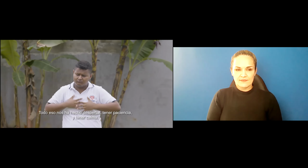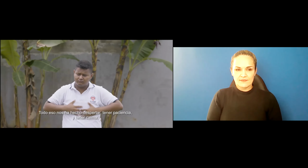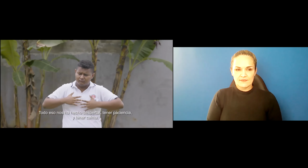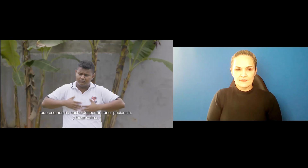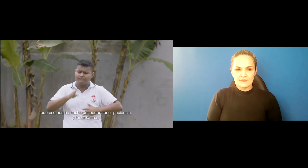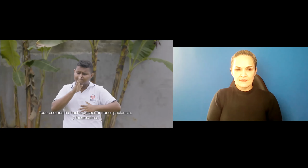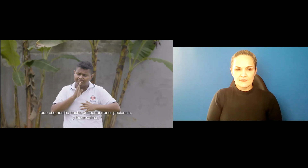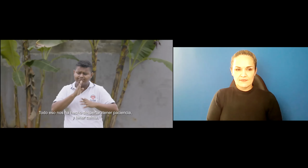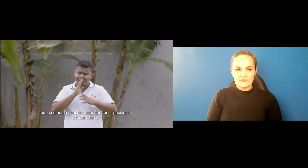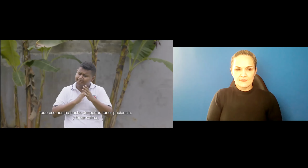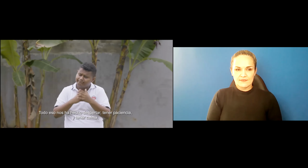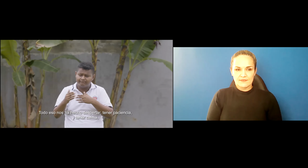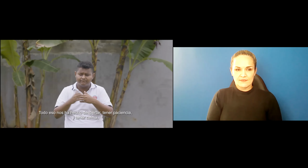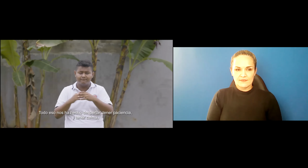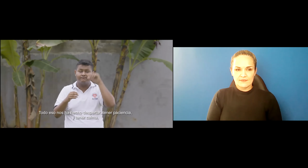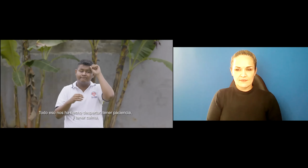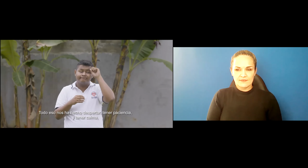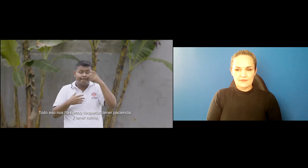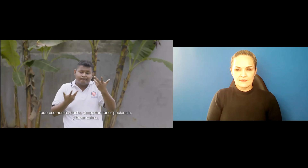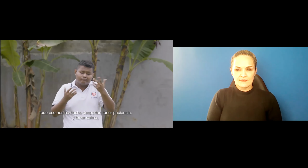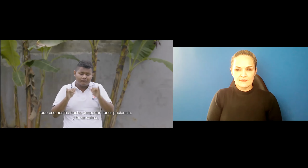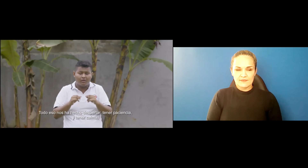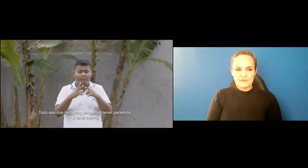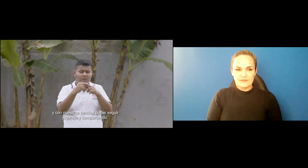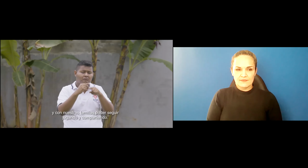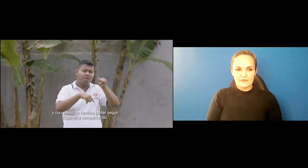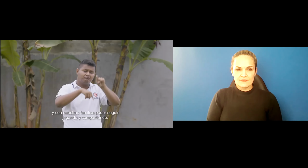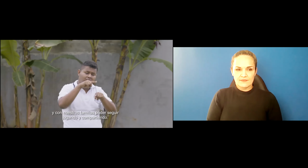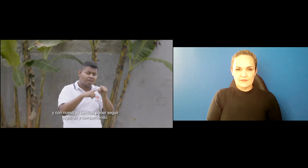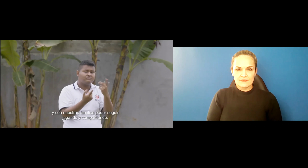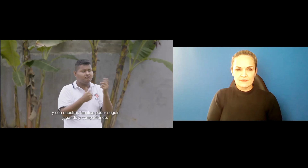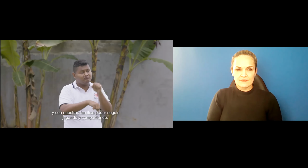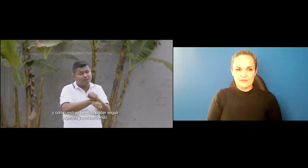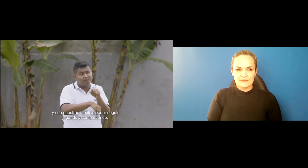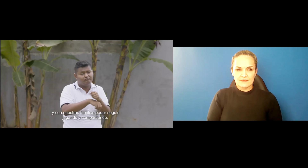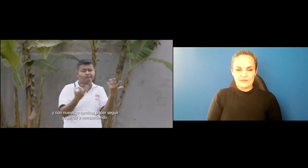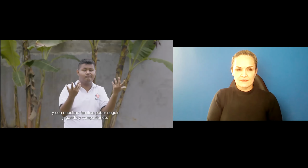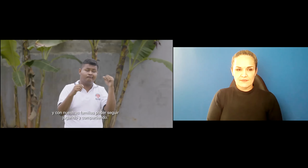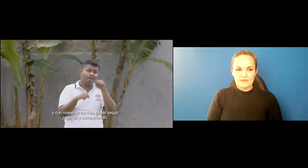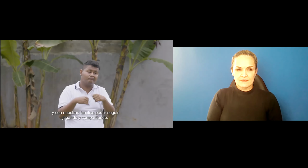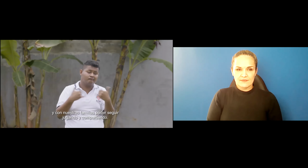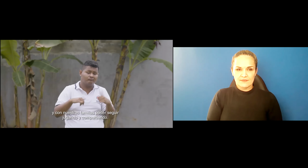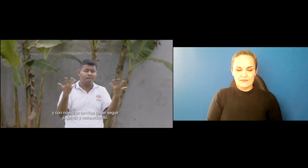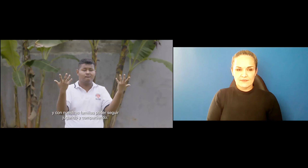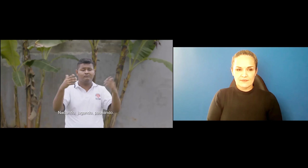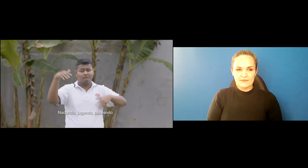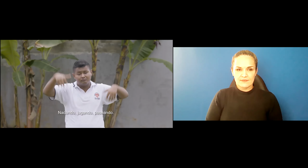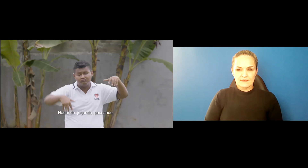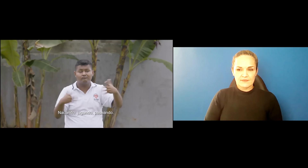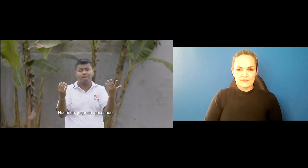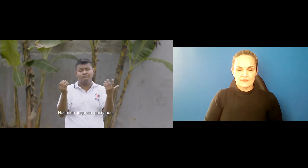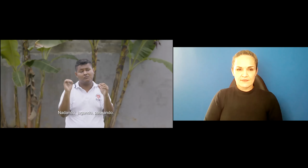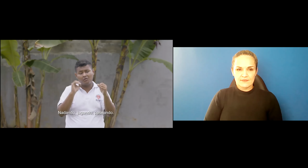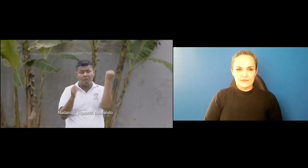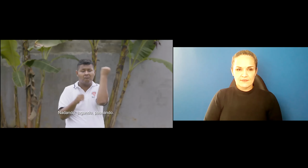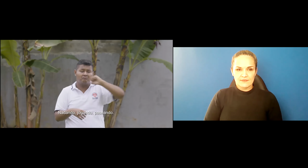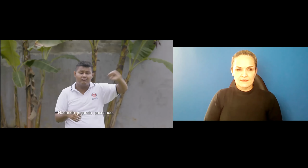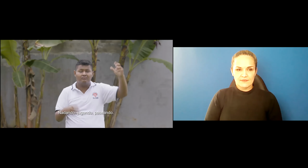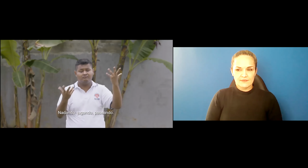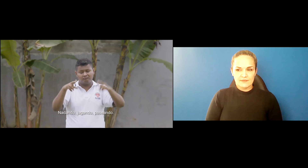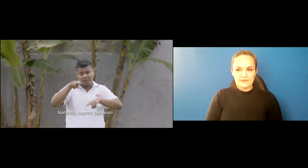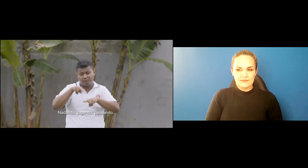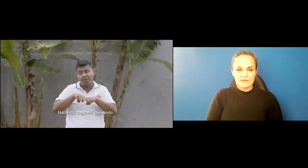that we have done has been done with tranquility, with patience, and we have been able